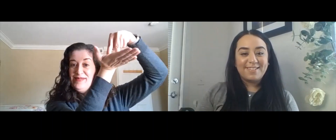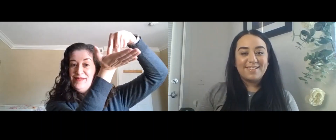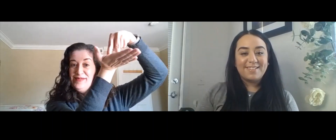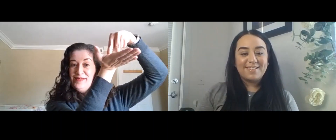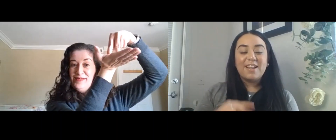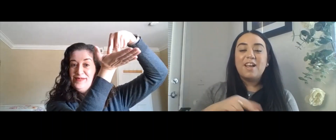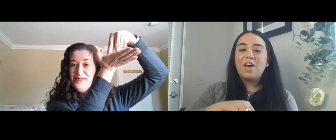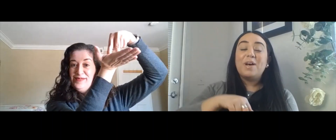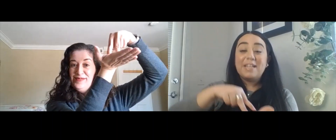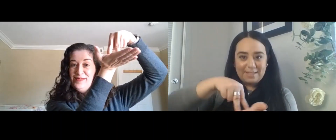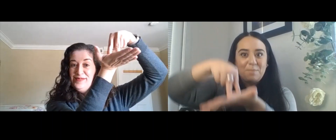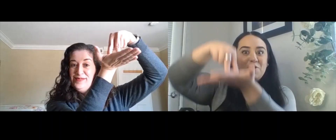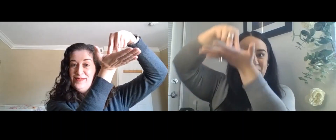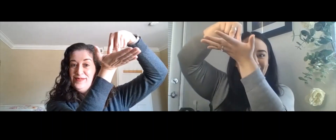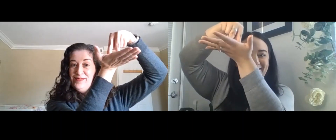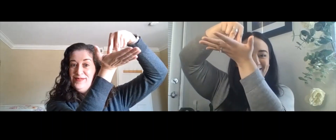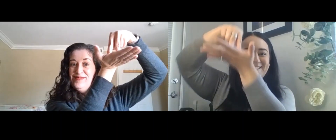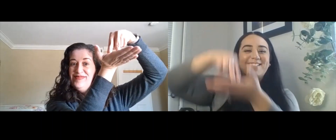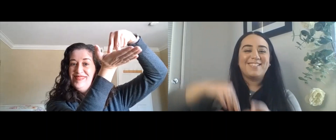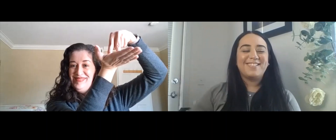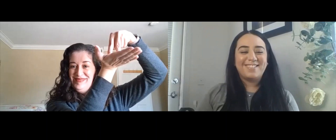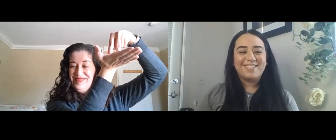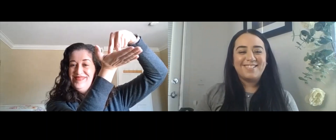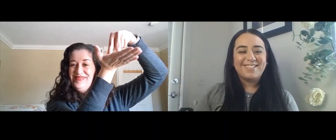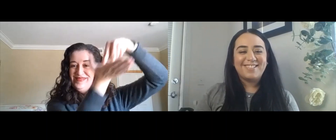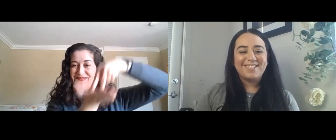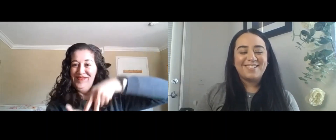assumption. Oh, Assumption.